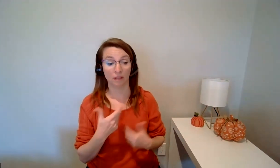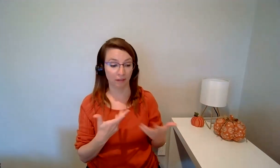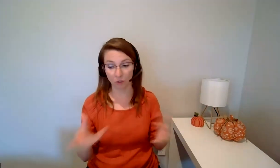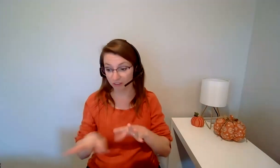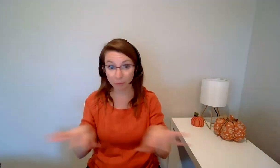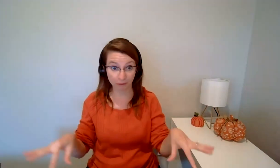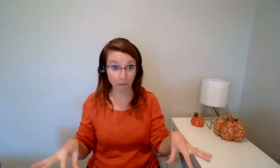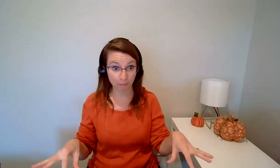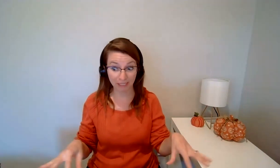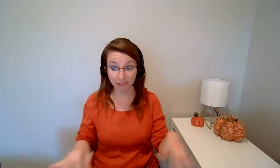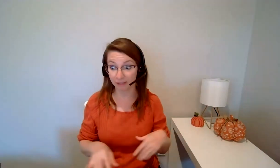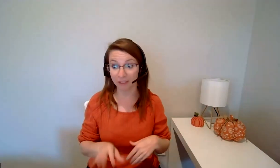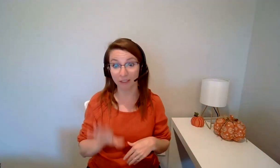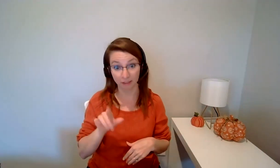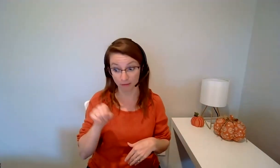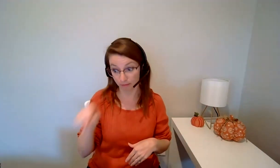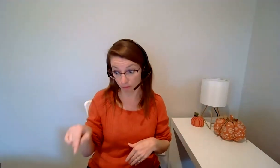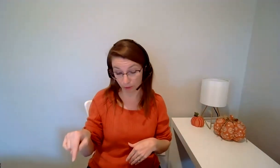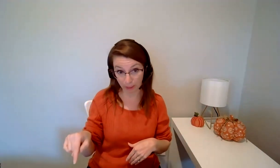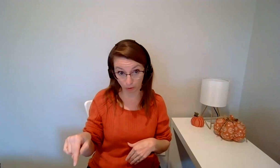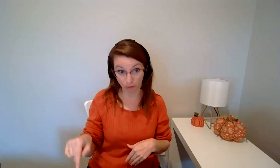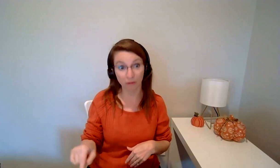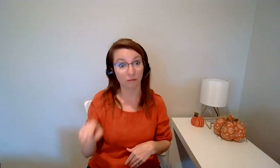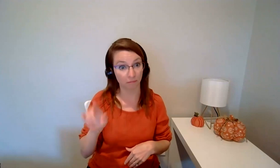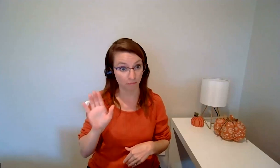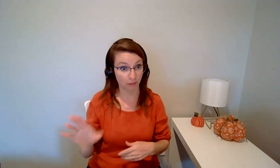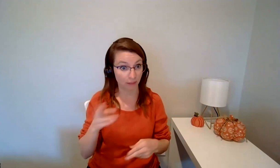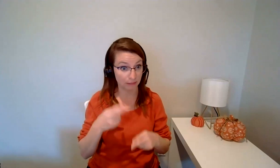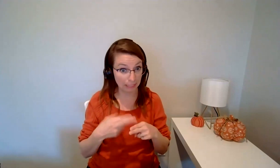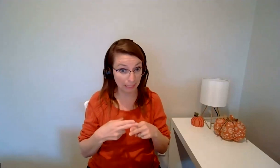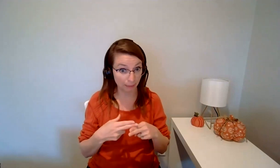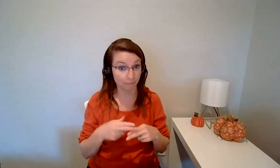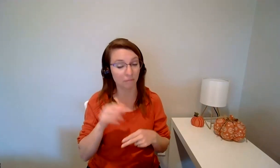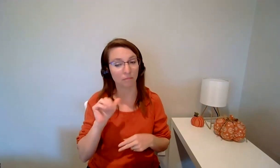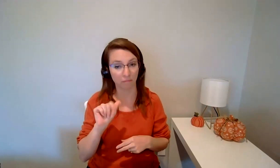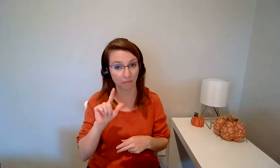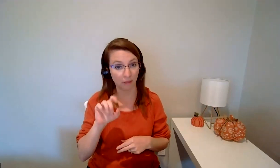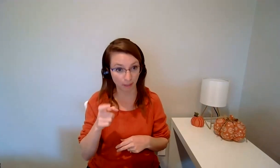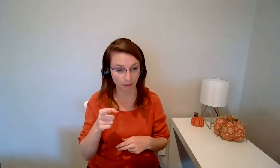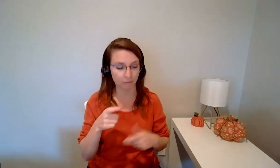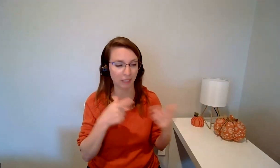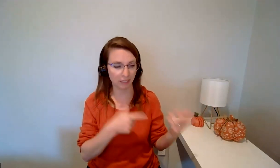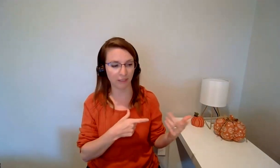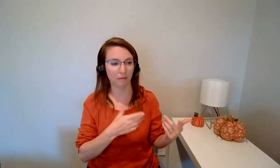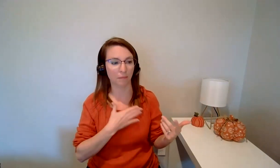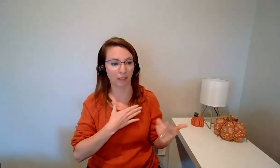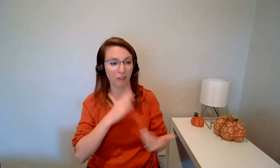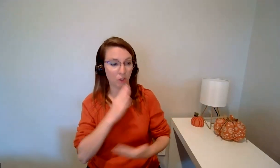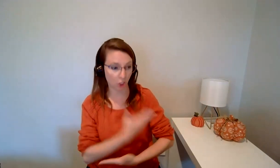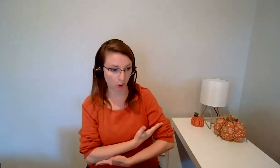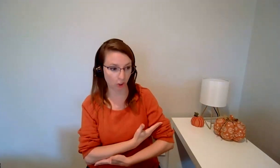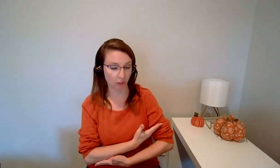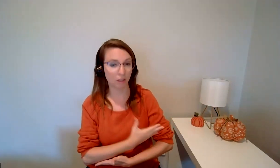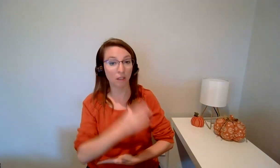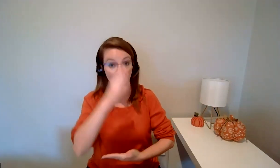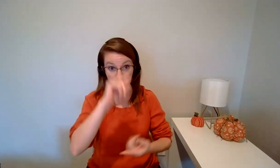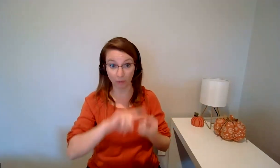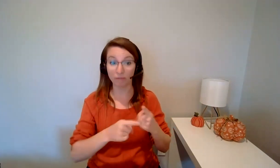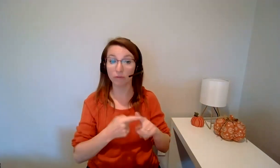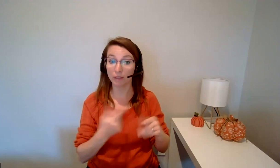I could have put him in space and said like over here, his name Alex, but I did my daughter boyfriend